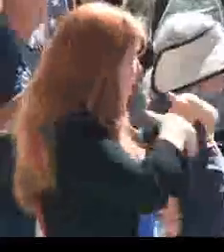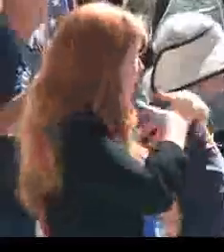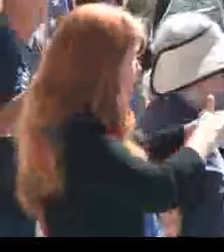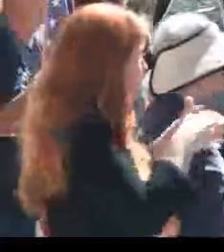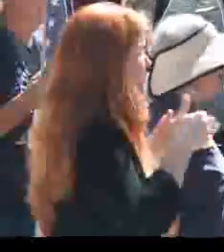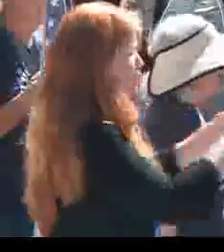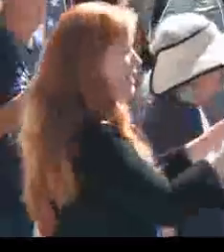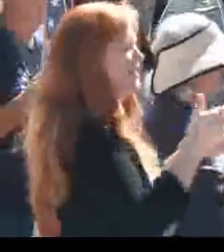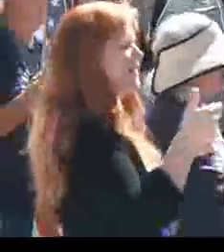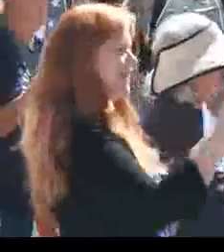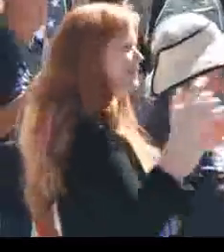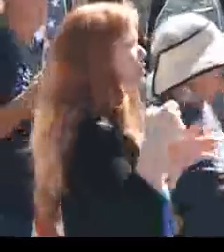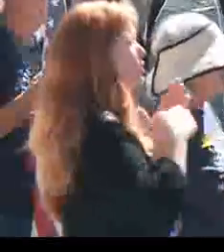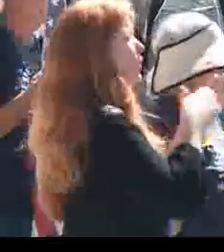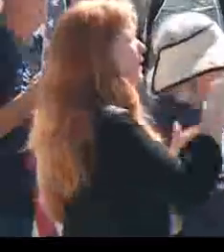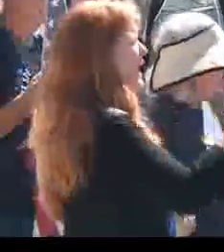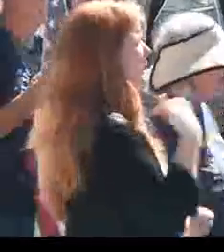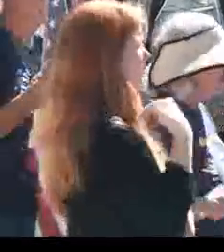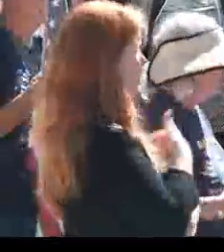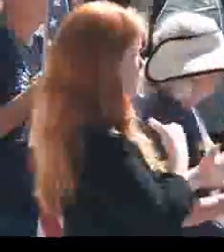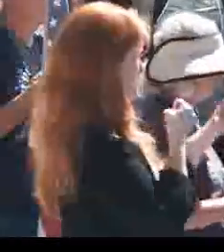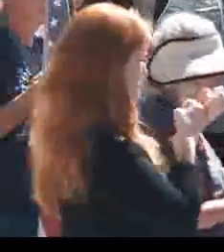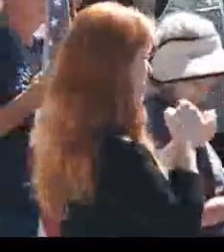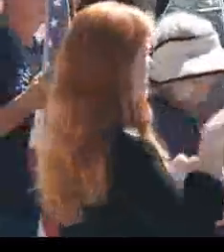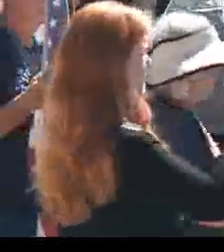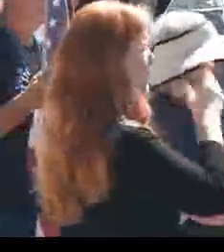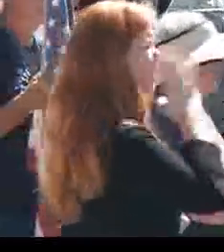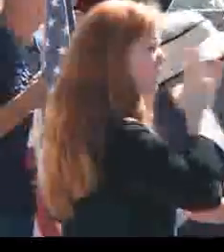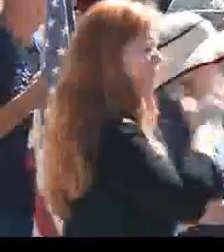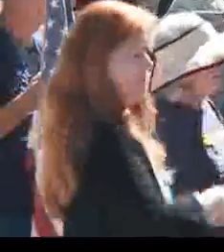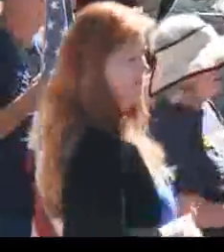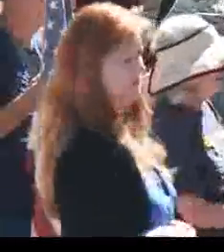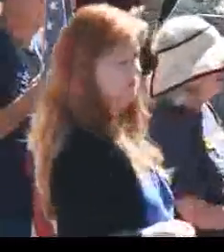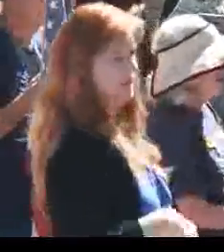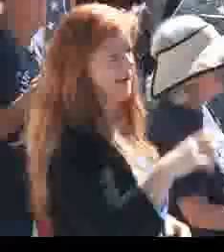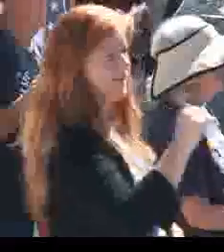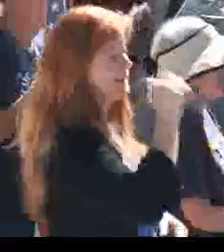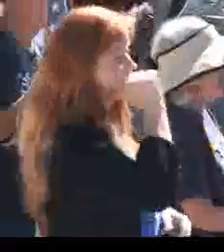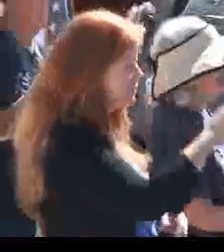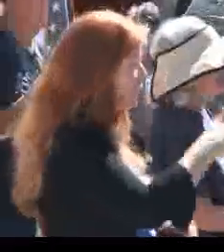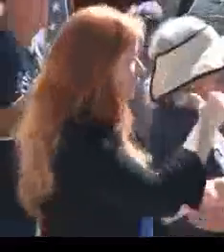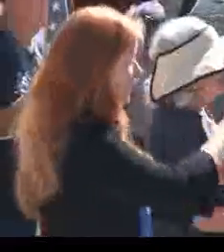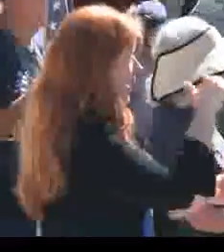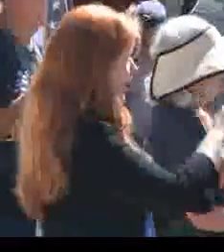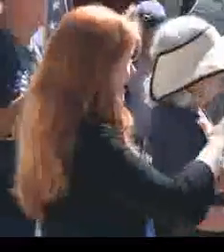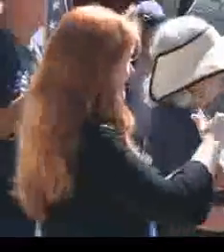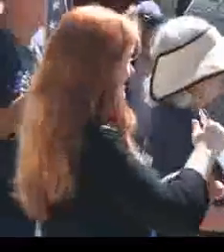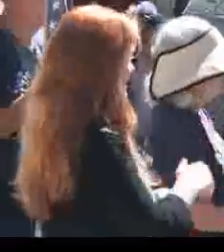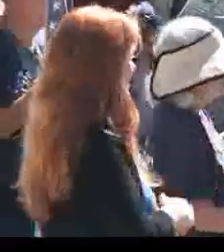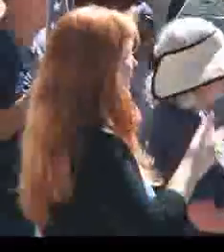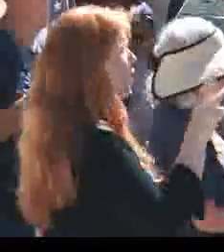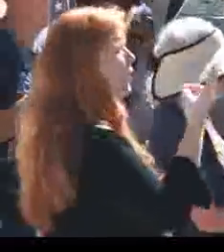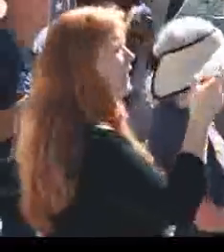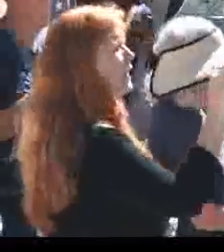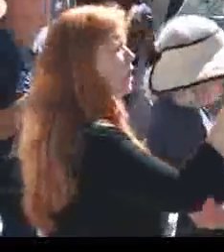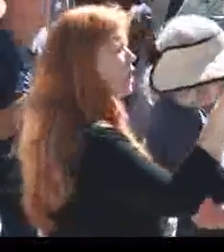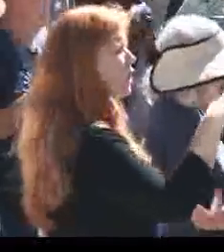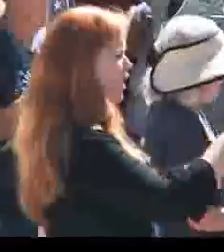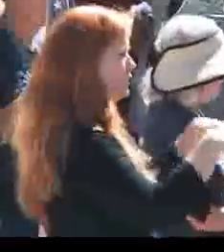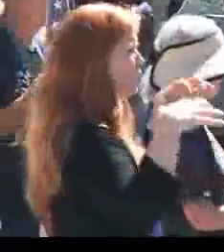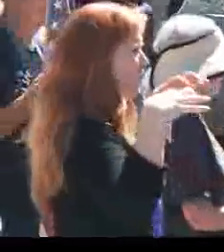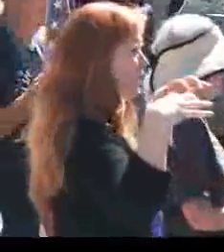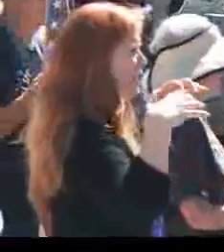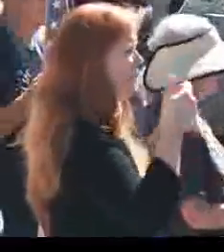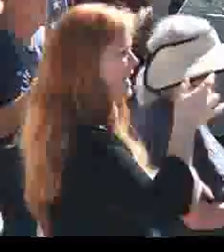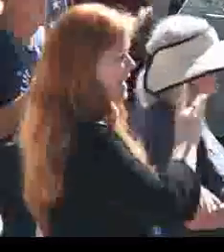Let's show them that we are there for them. That will be tomorrow night in Wheeler Auditorium